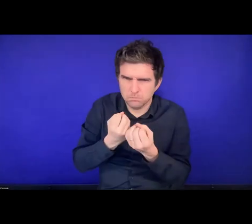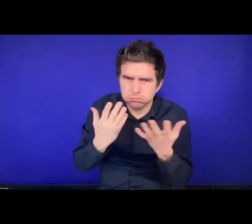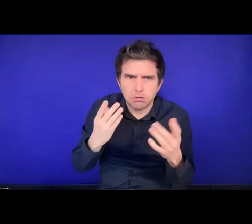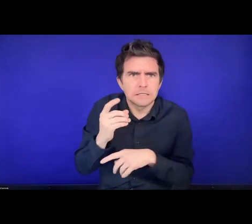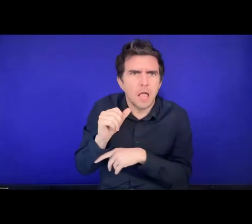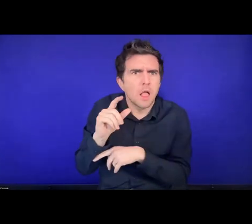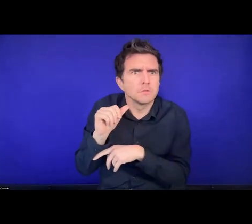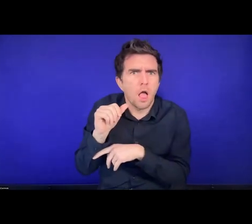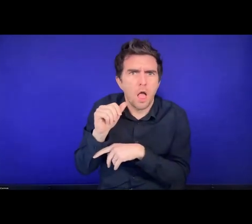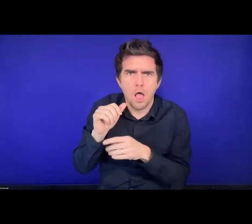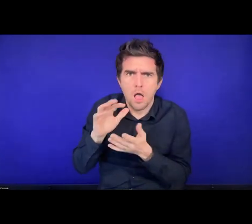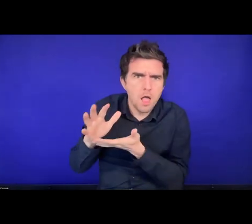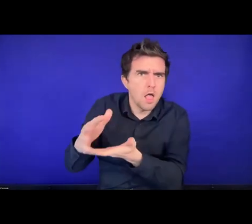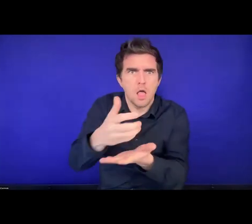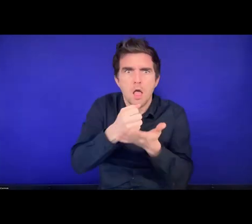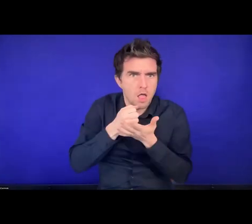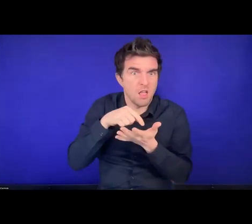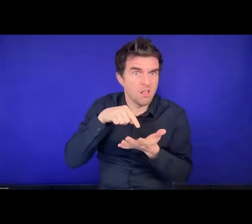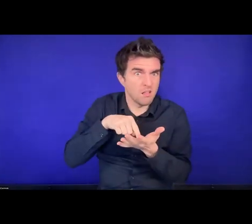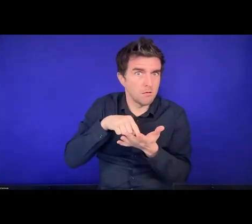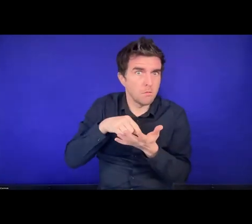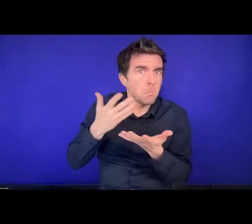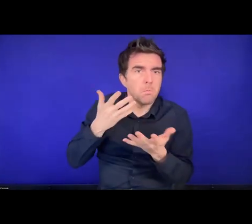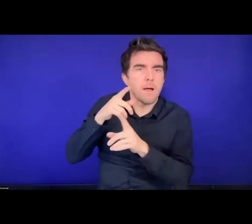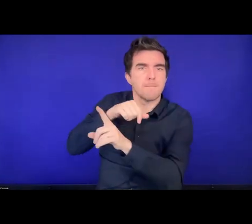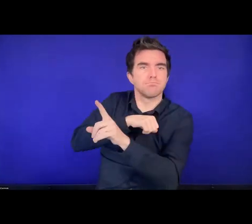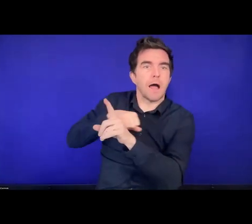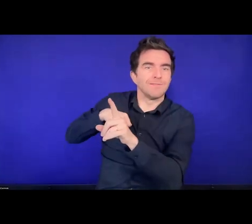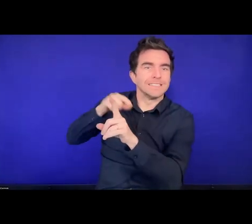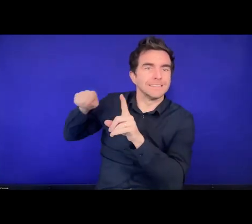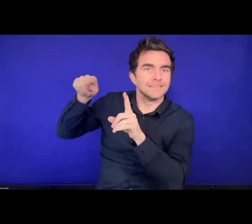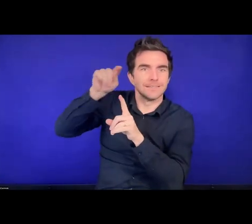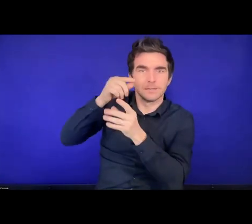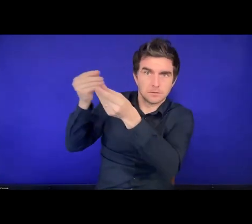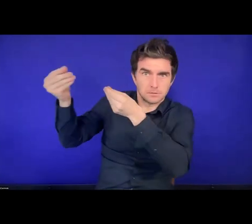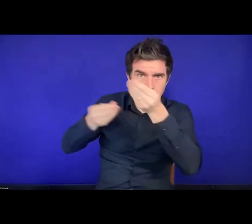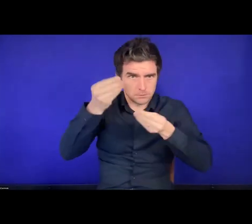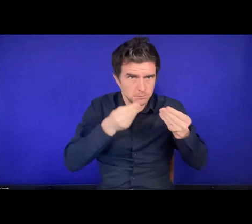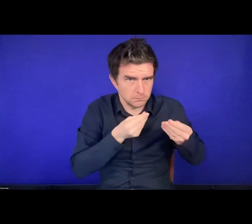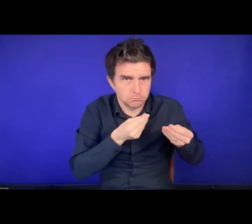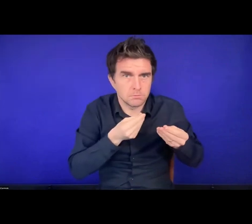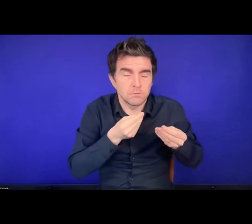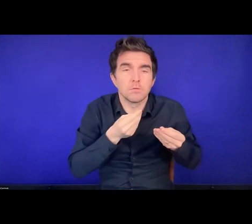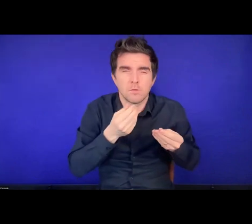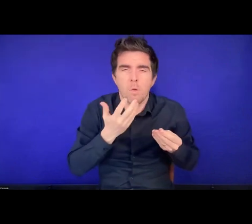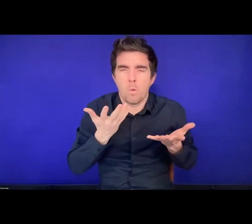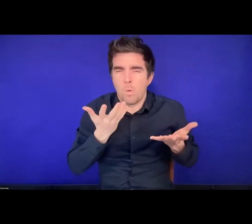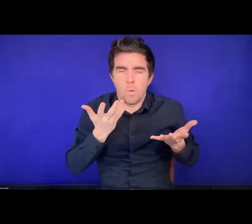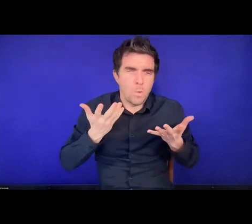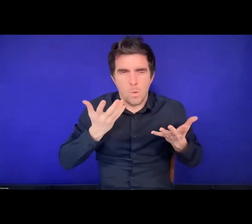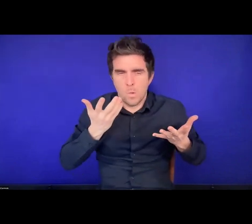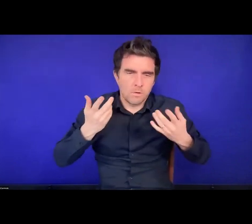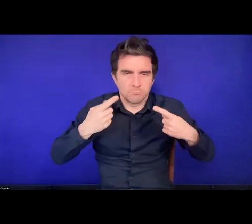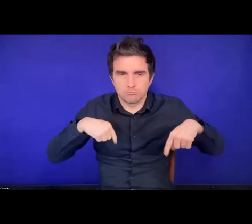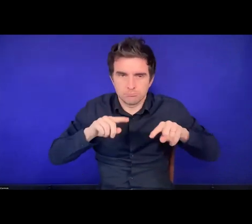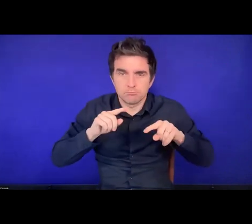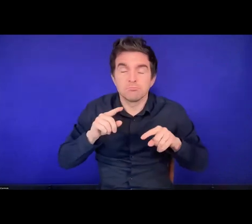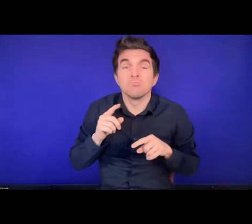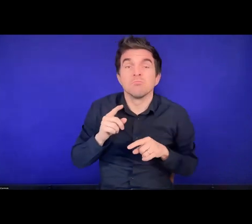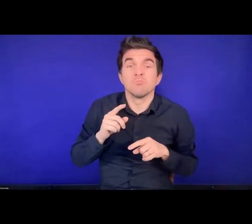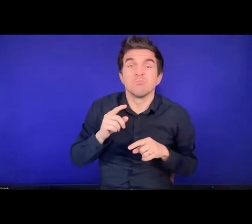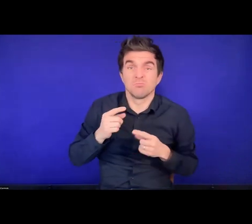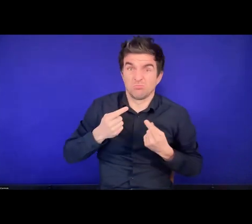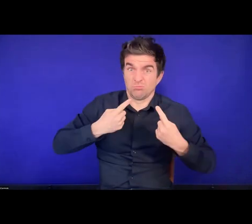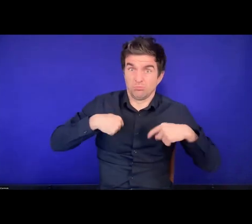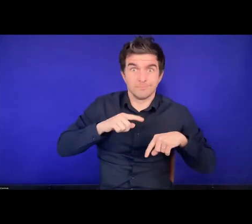and conditions, this really long legal document, and we just click the agree button at the bottom. We don't know exactly what all we